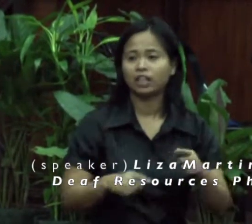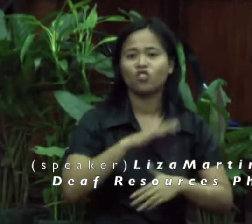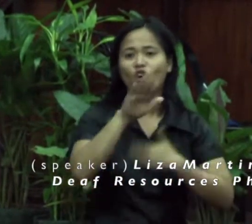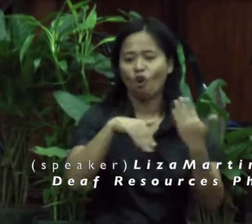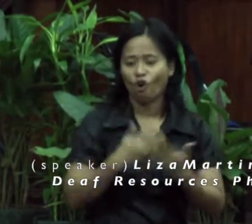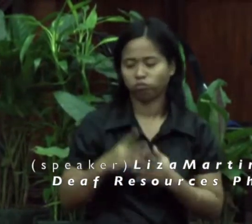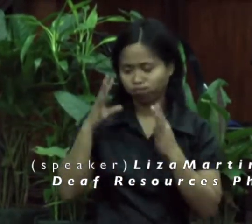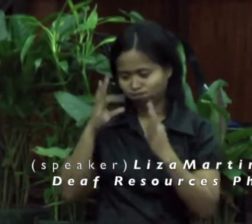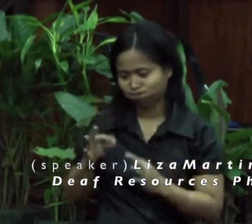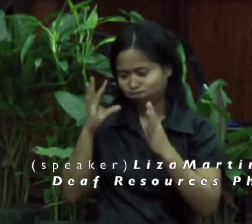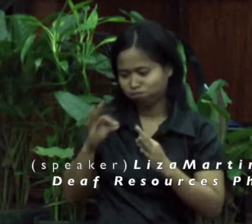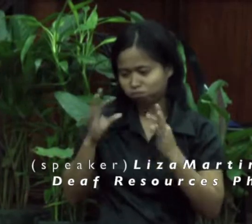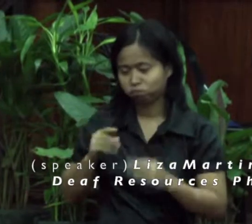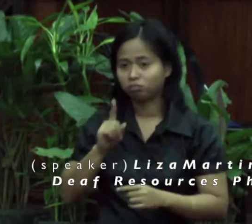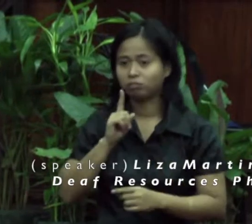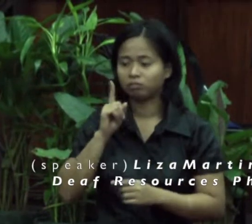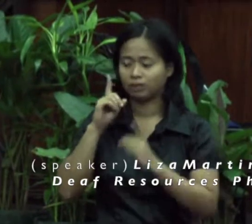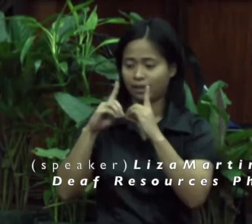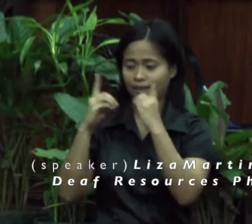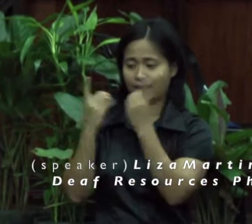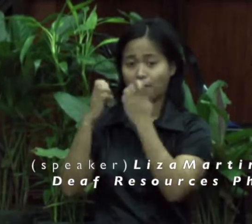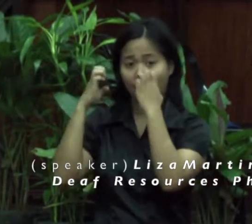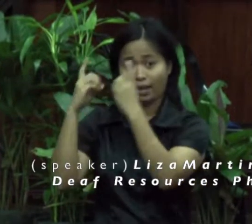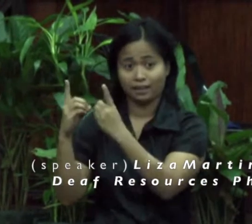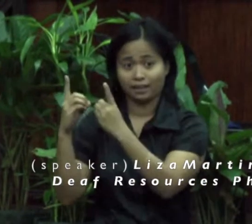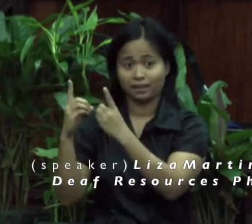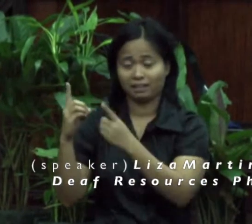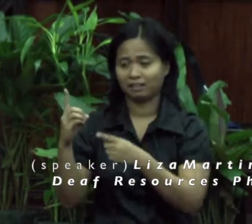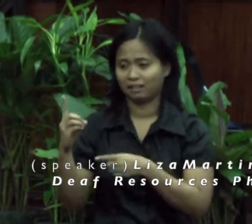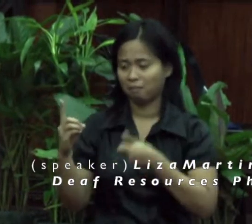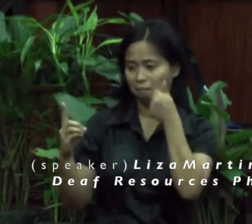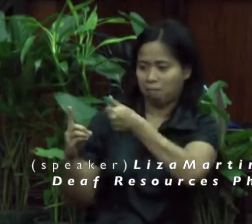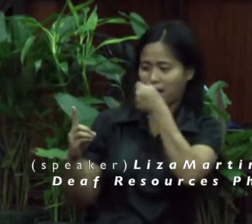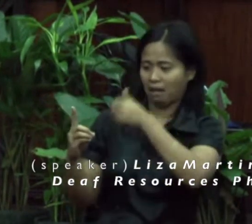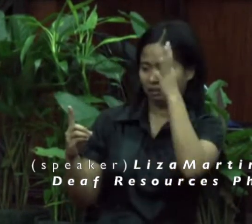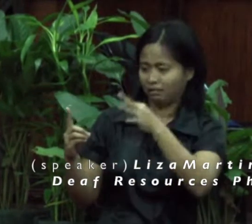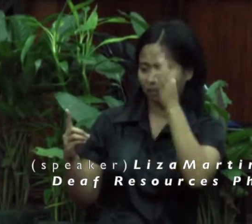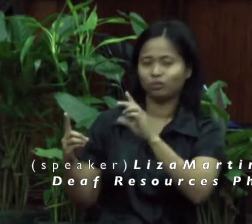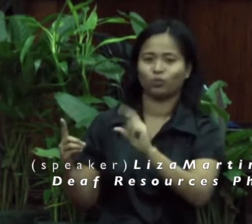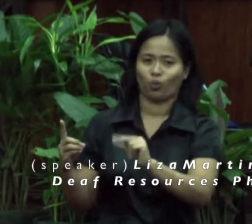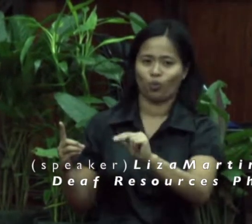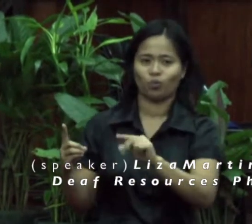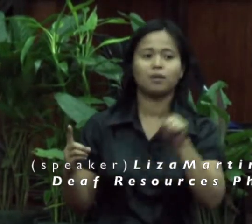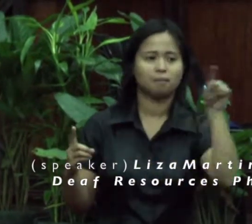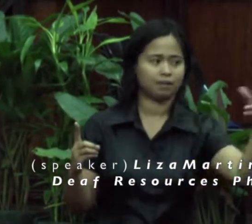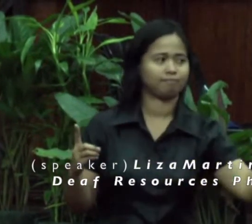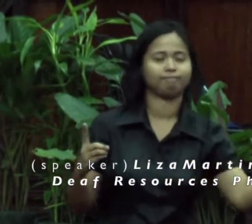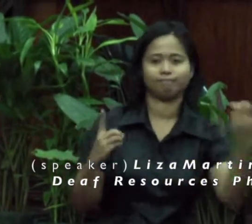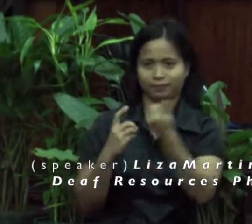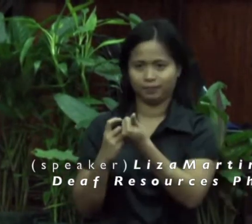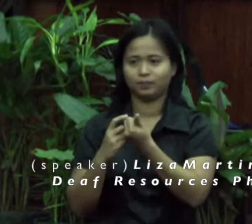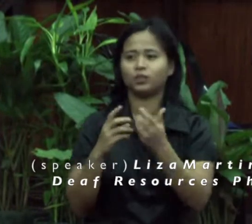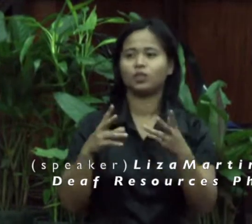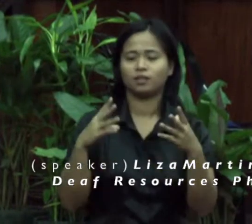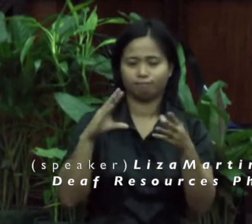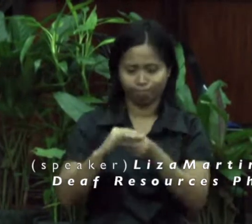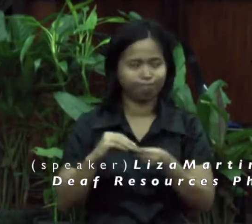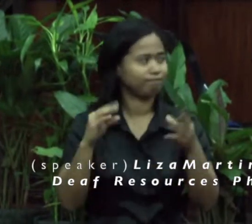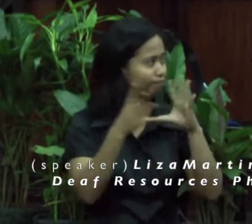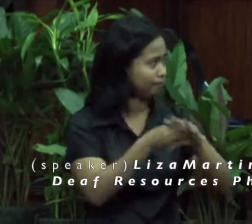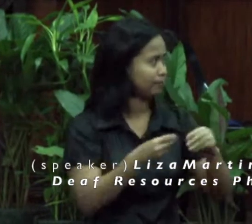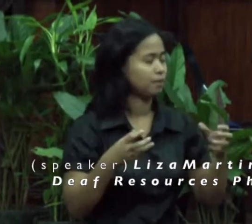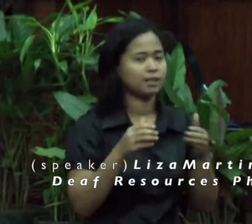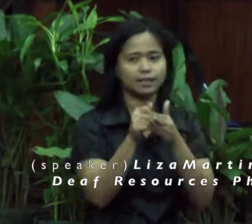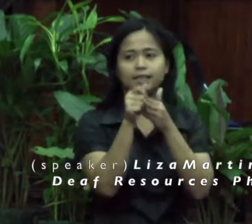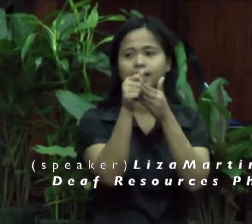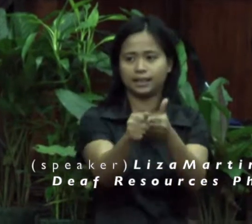the decisions to be made by DepEd or the new DepEd secretary. Okay, we have to be in the conversation. Deaf people have to lead